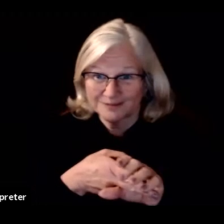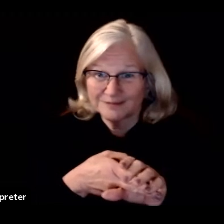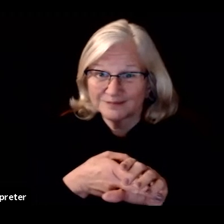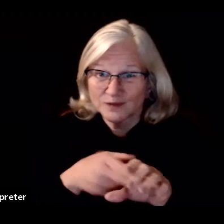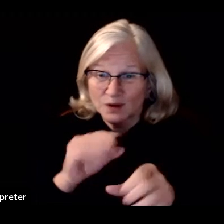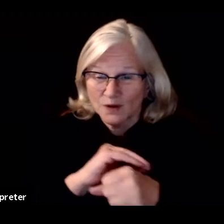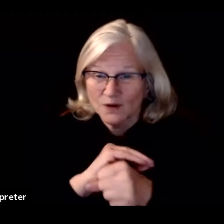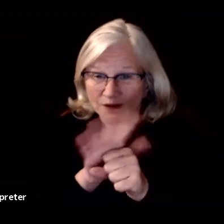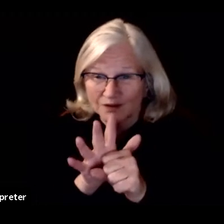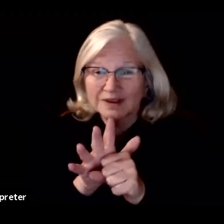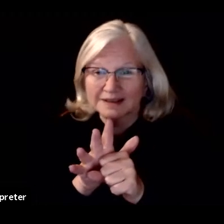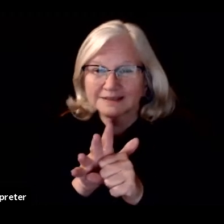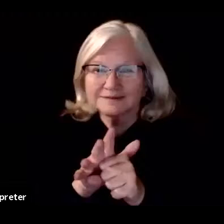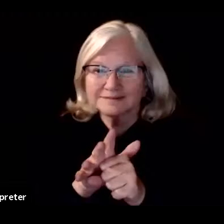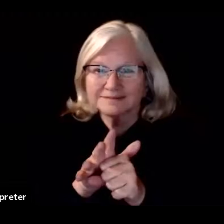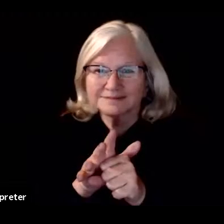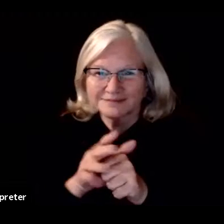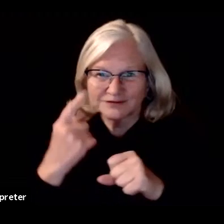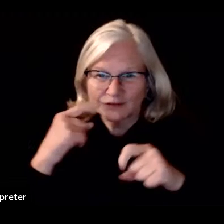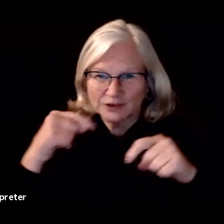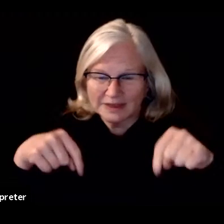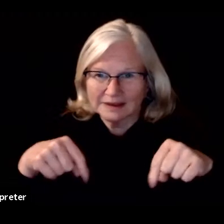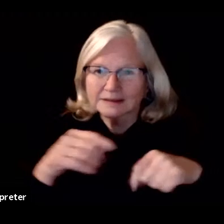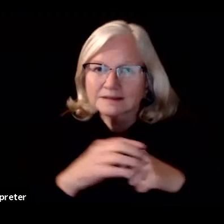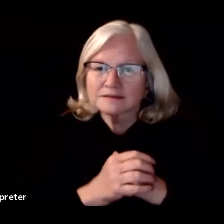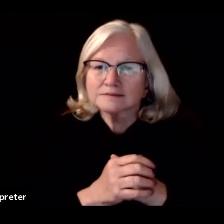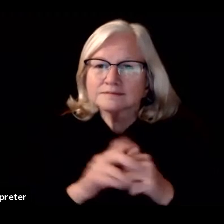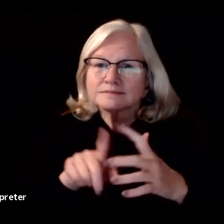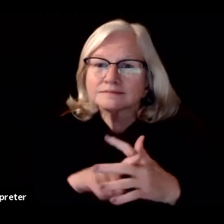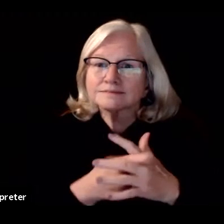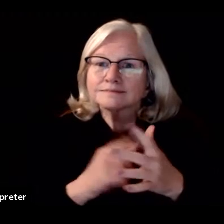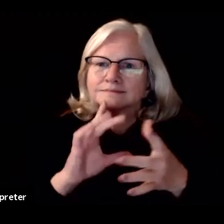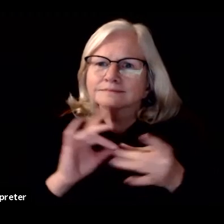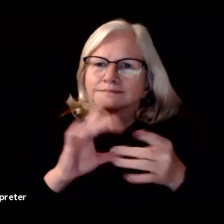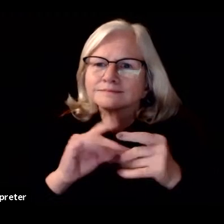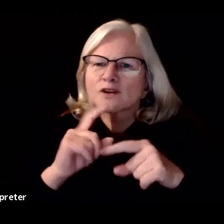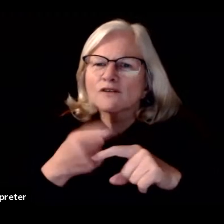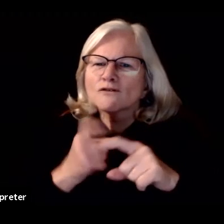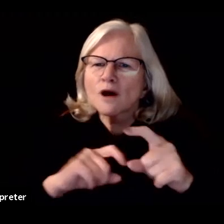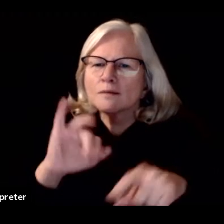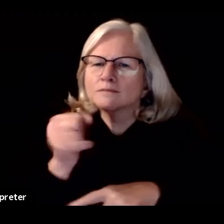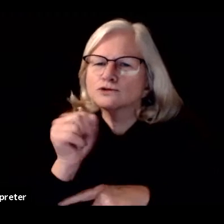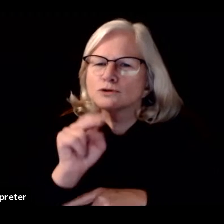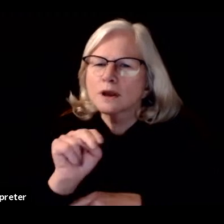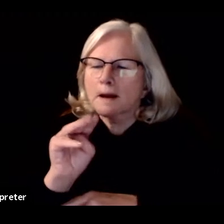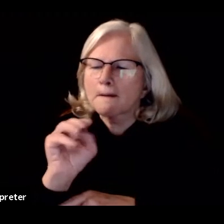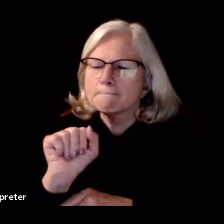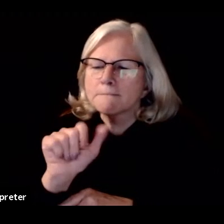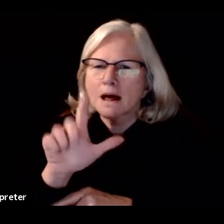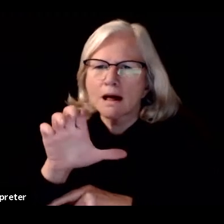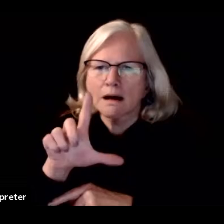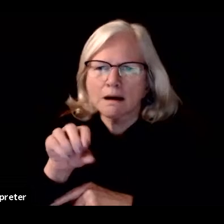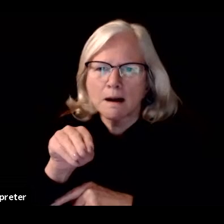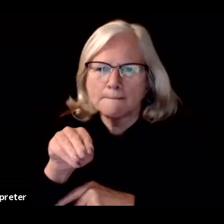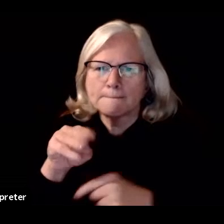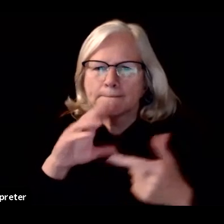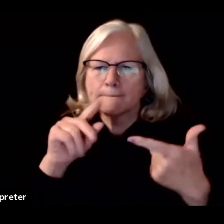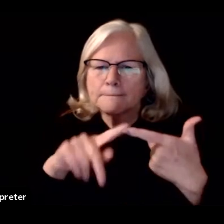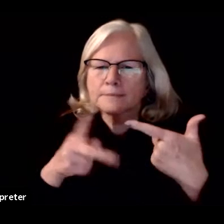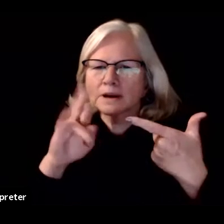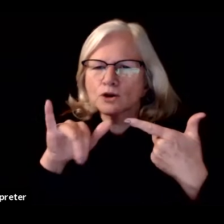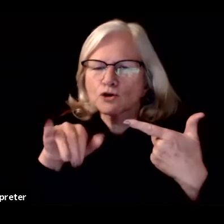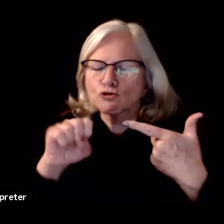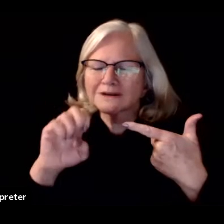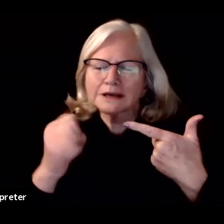November 4th. We'll start today's call with comments from Health Commissioner Jan Malcolm and MDH Infectious Disease Director Chris Ayersman. We'll then open